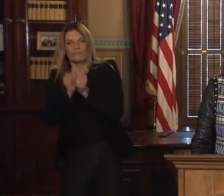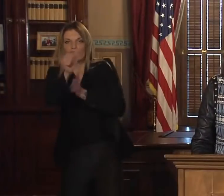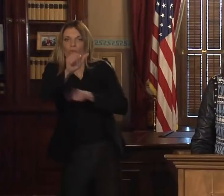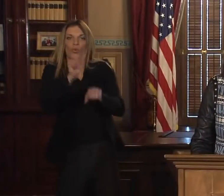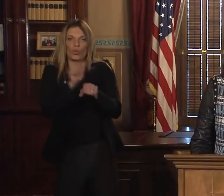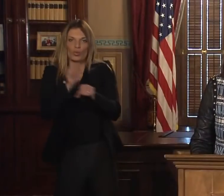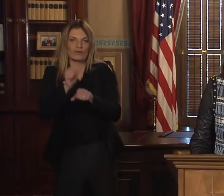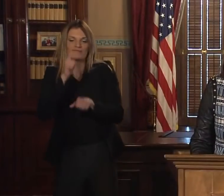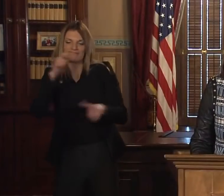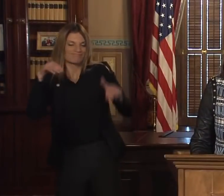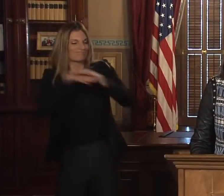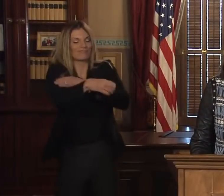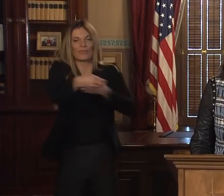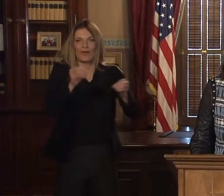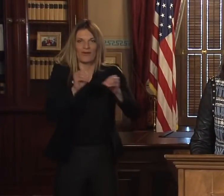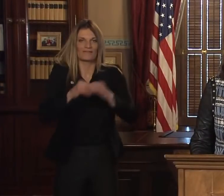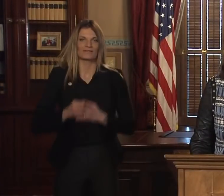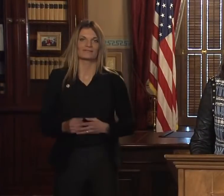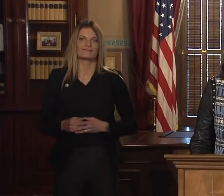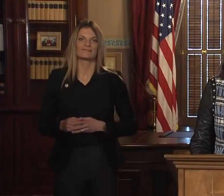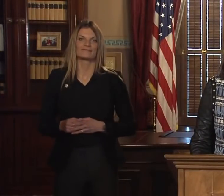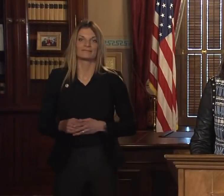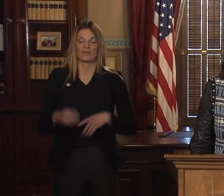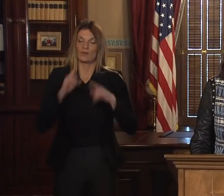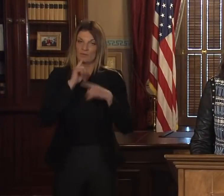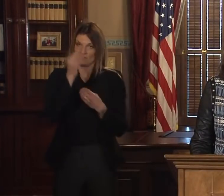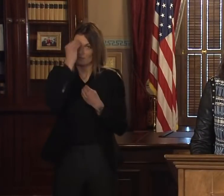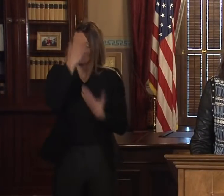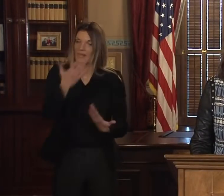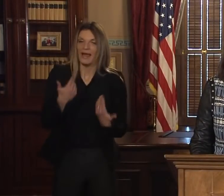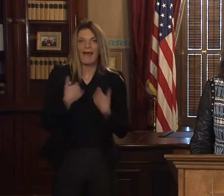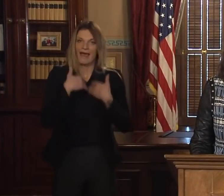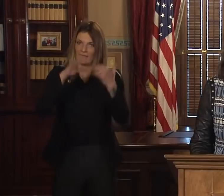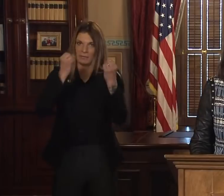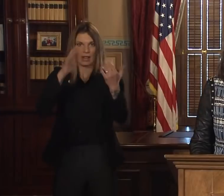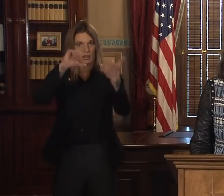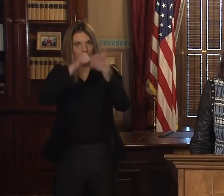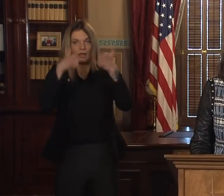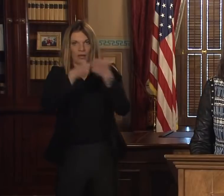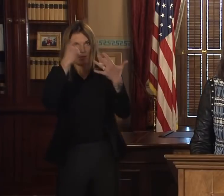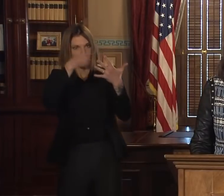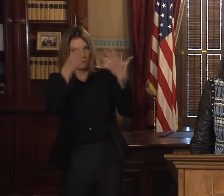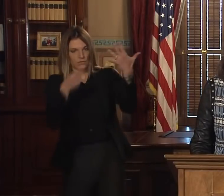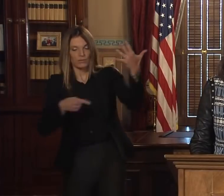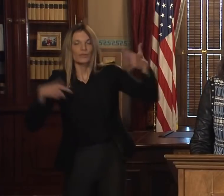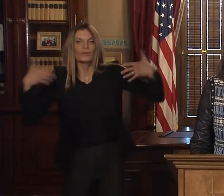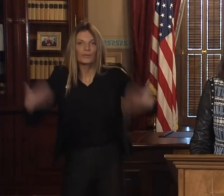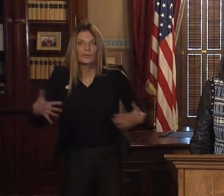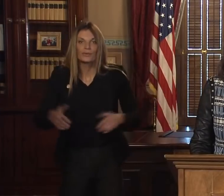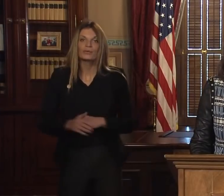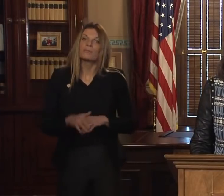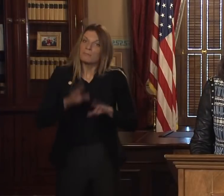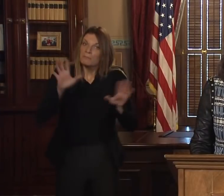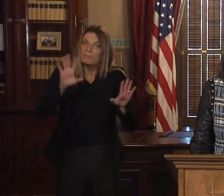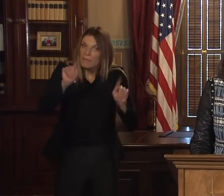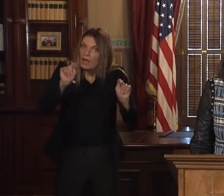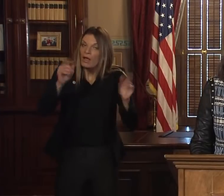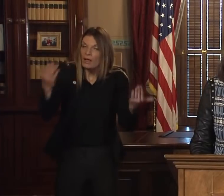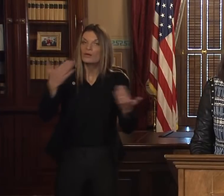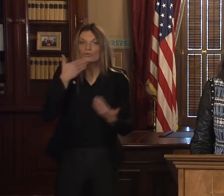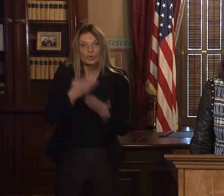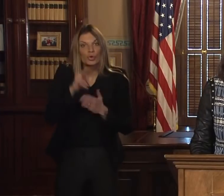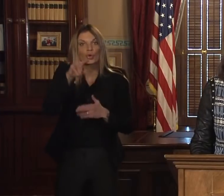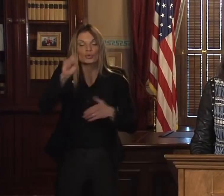So we have challenges that we need to come together around. There is good news here, and the good news is that